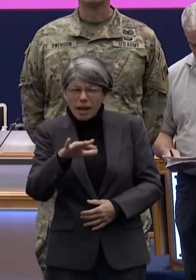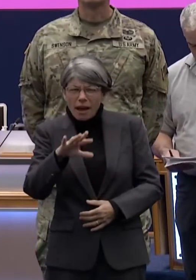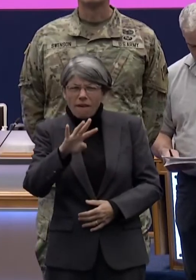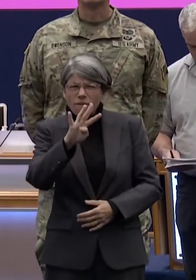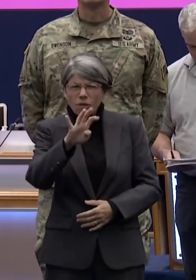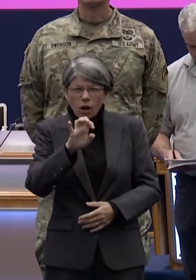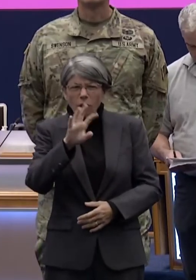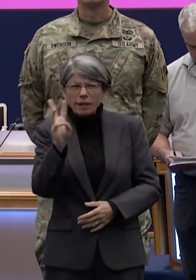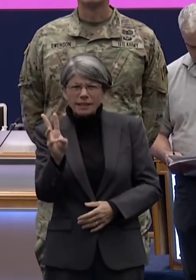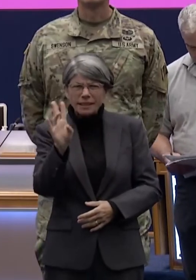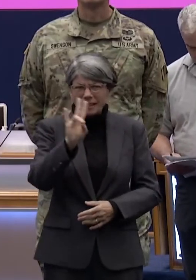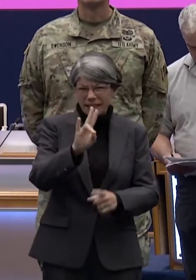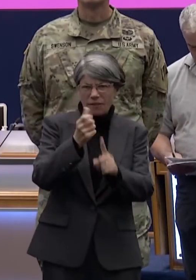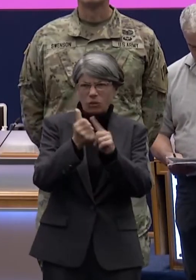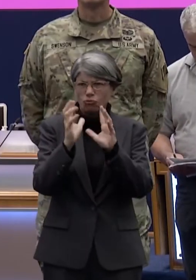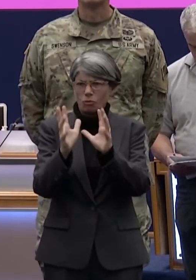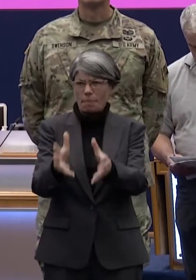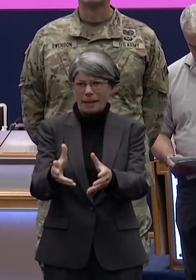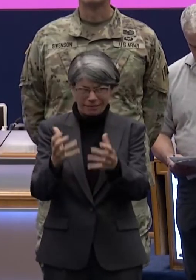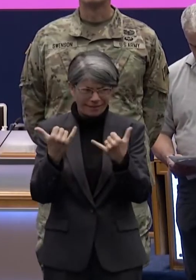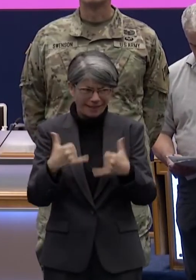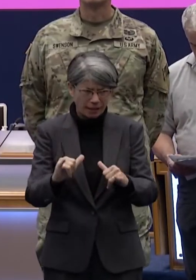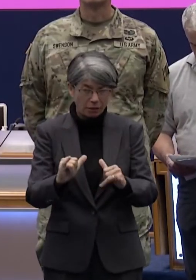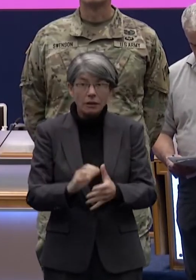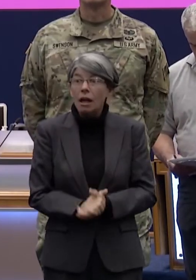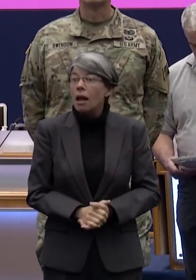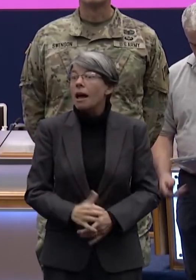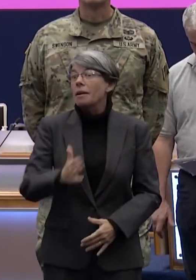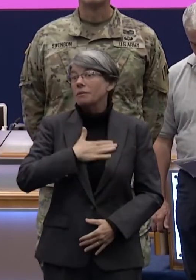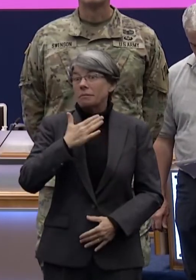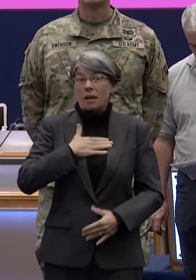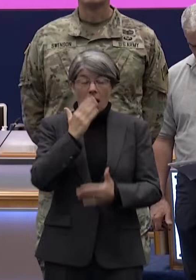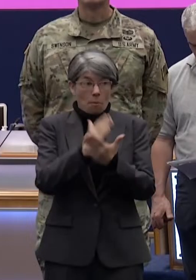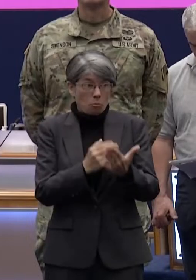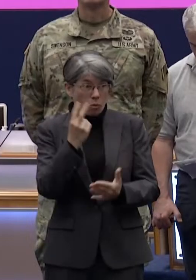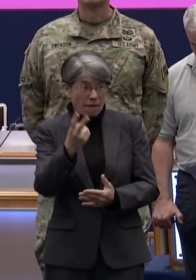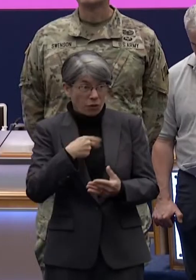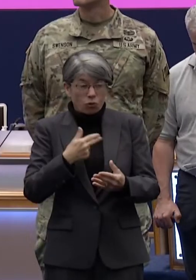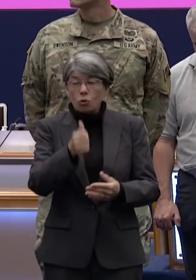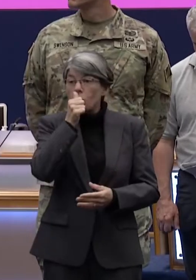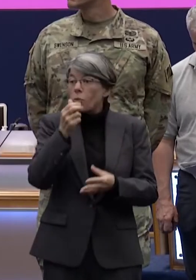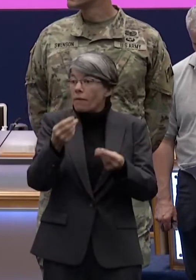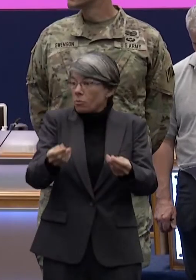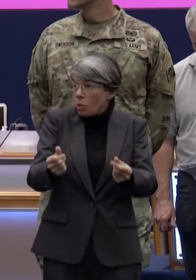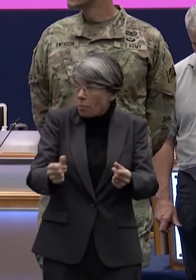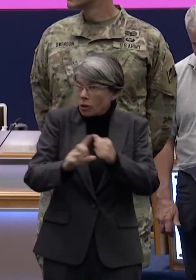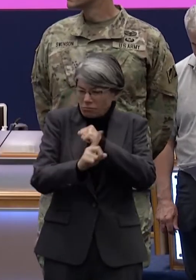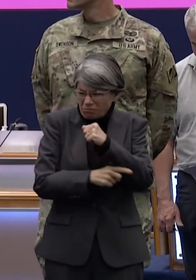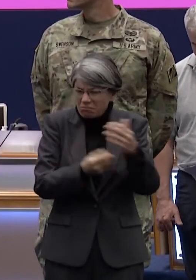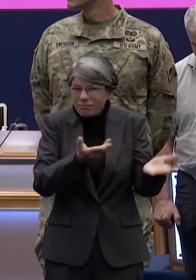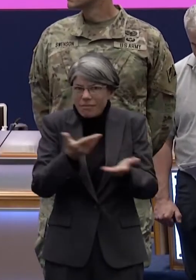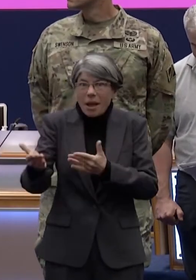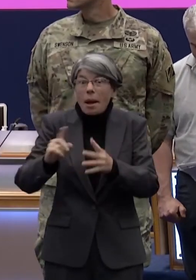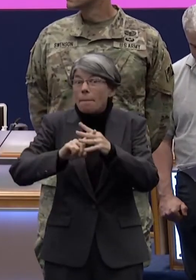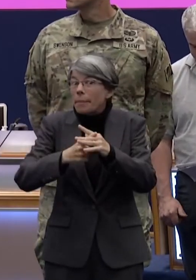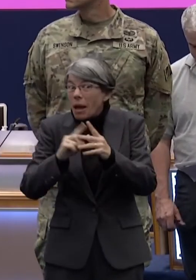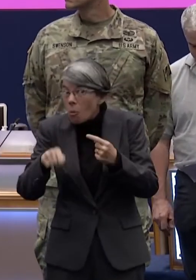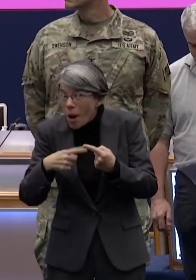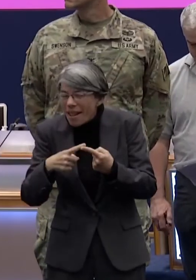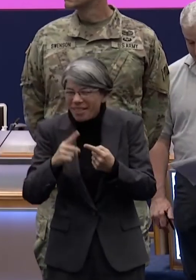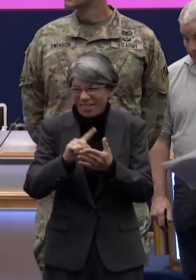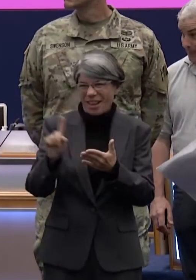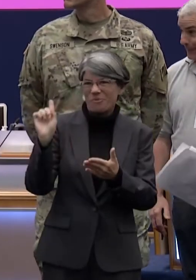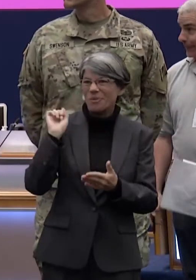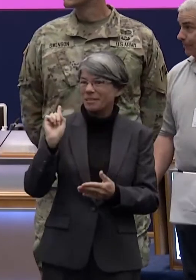467 properties remaining. I'm also glad to report that Phase 2 private property debris removal began last week, and the